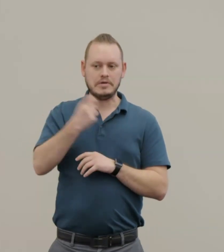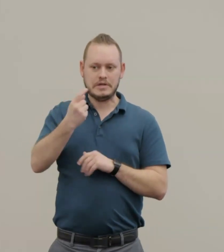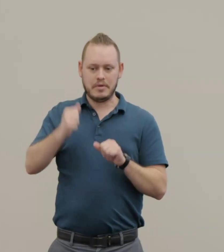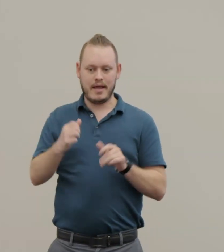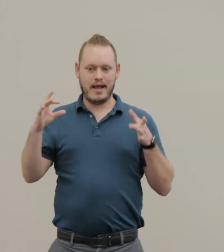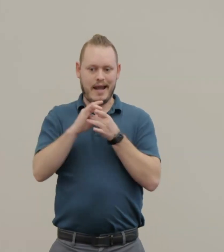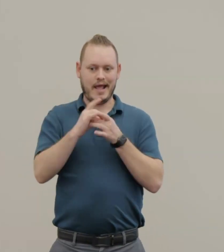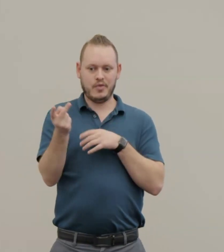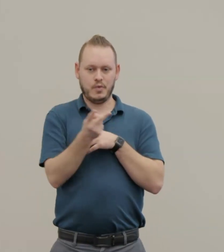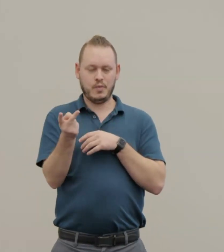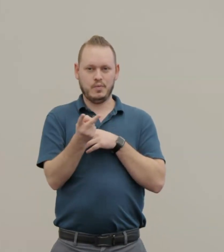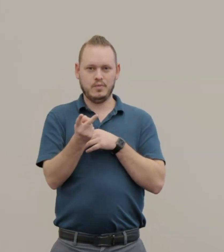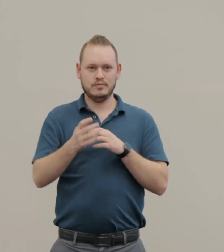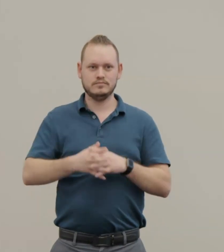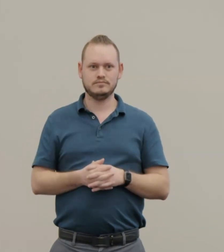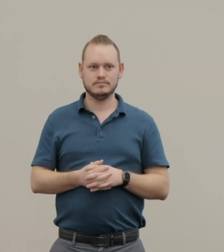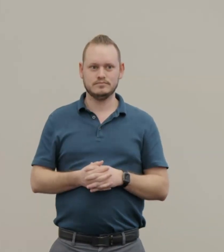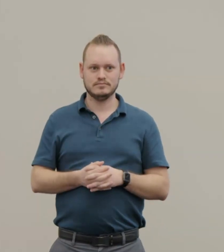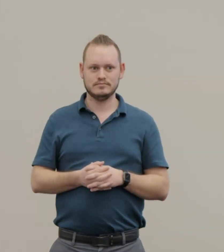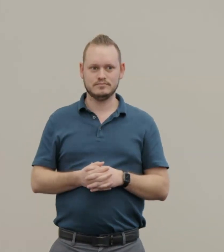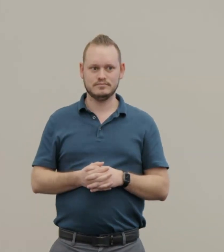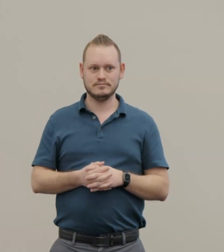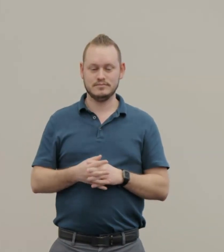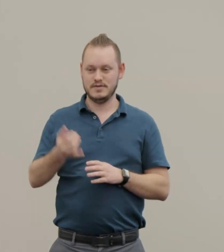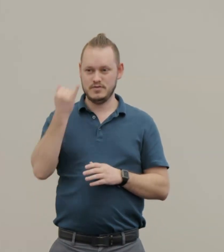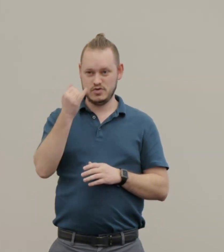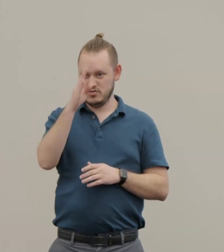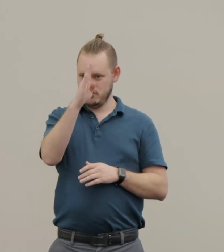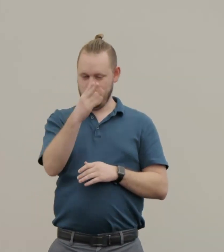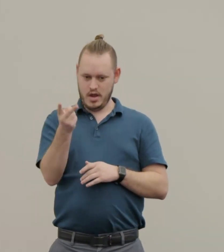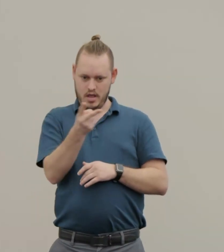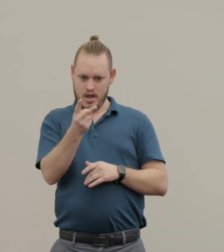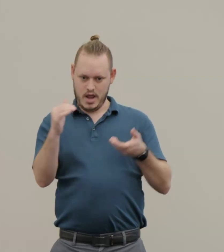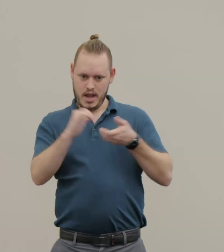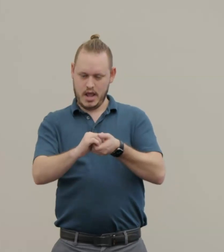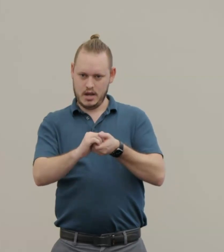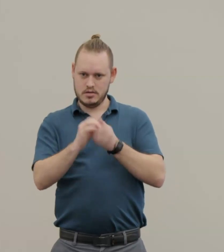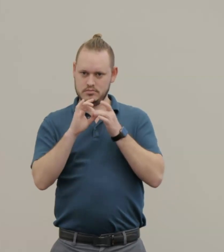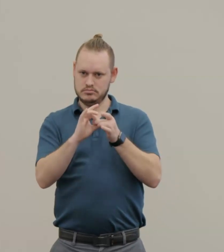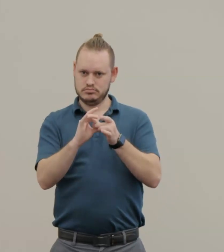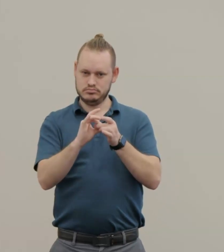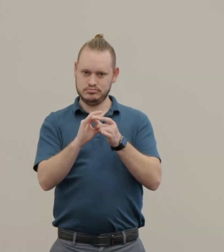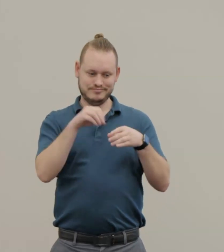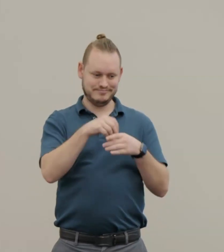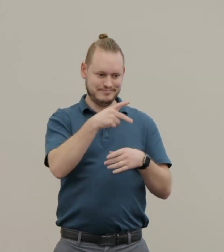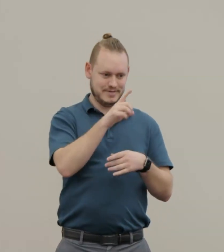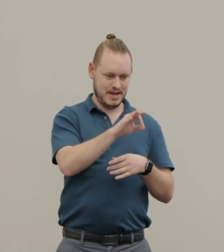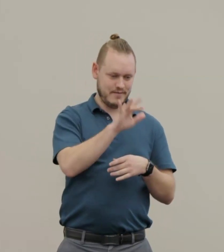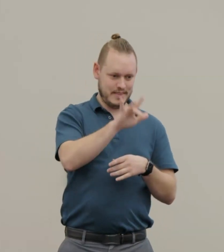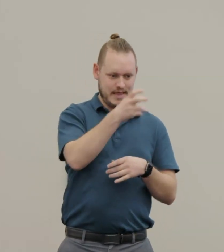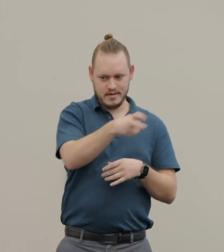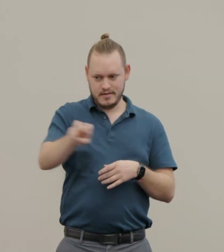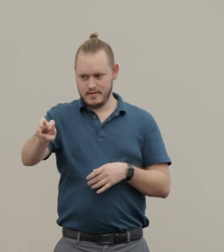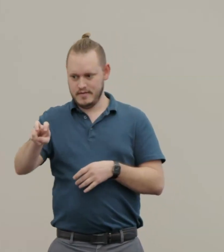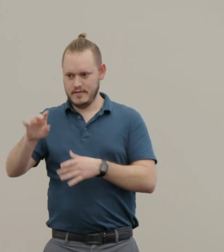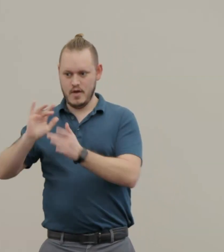the two. So unless there's a very direct way that those two things are connected, like you're in the PDF and there's a link directly